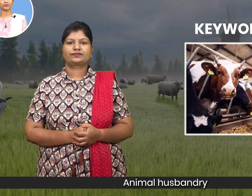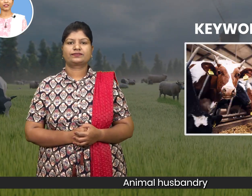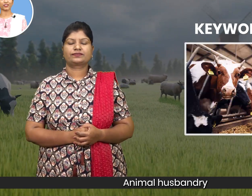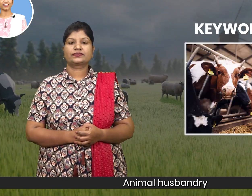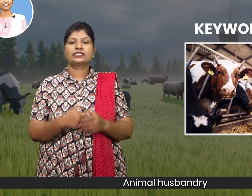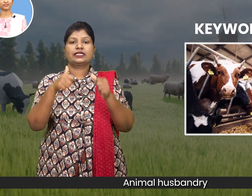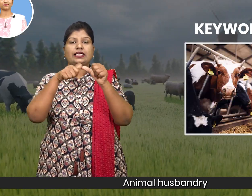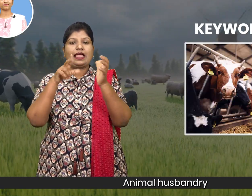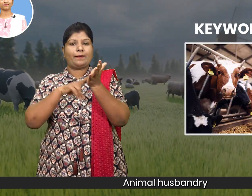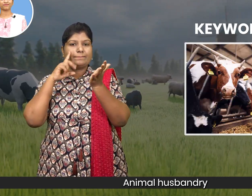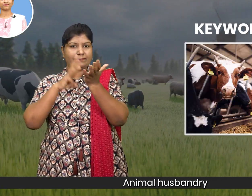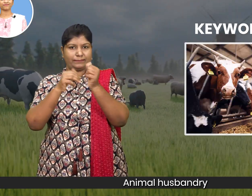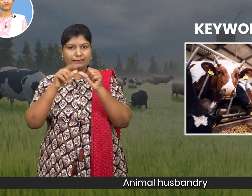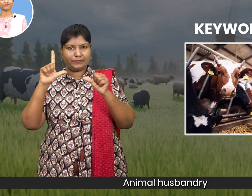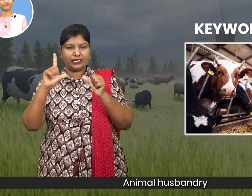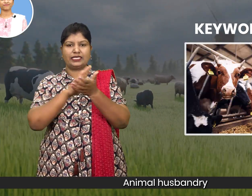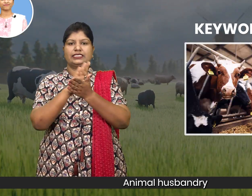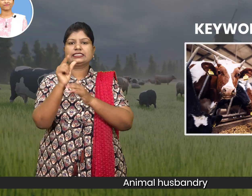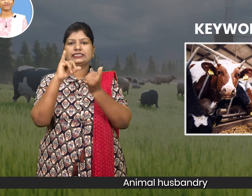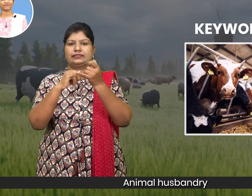animal husbandry,